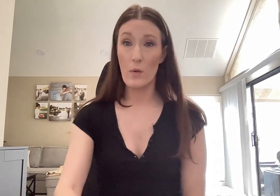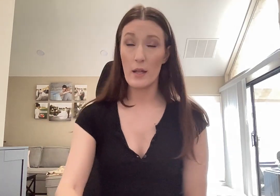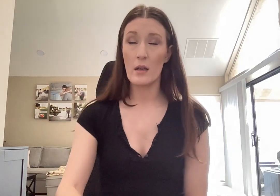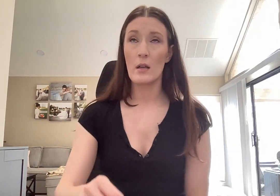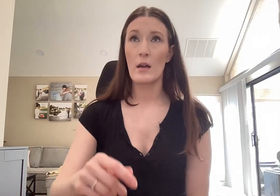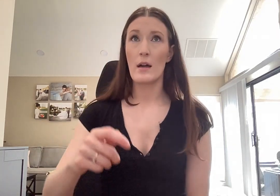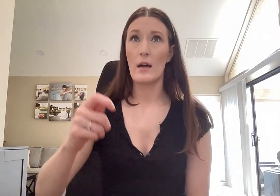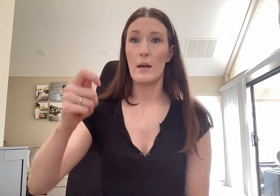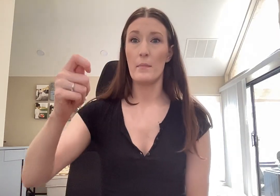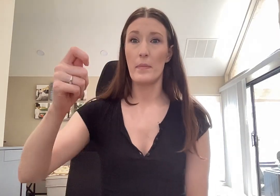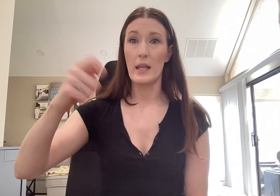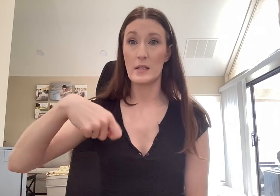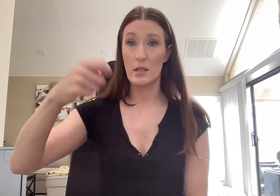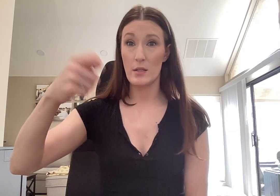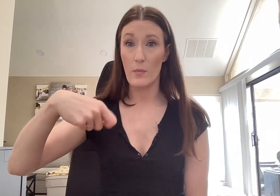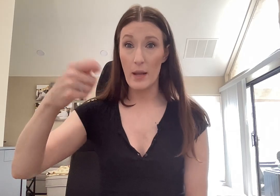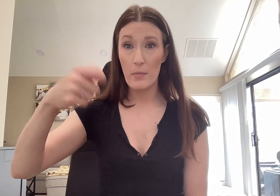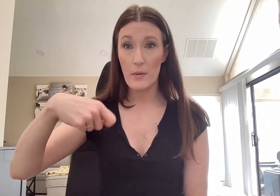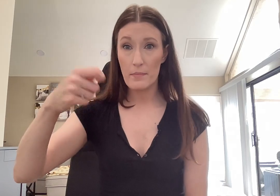one is the swipe.